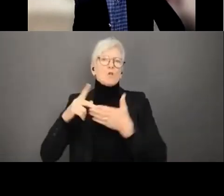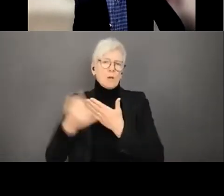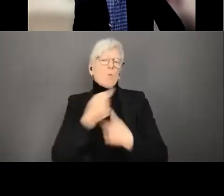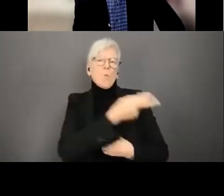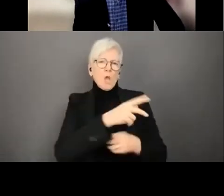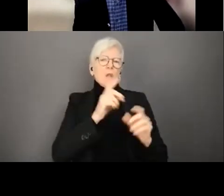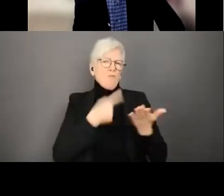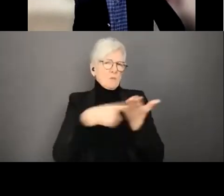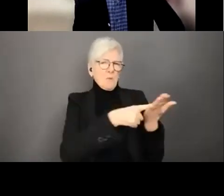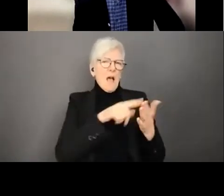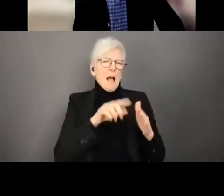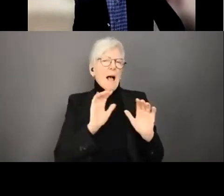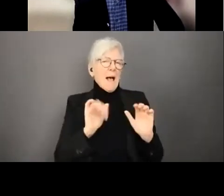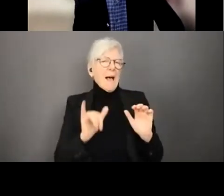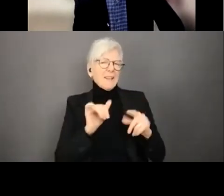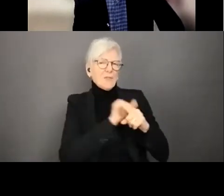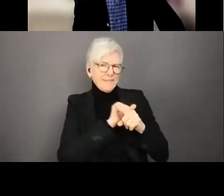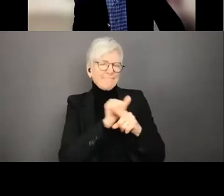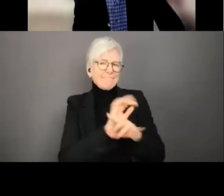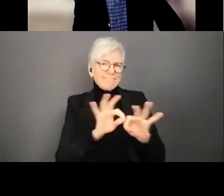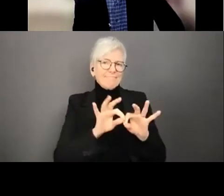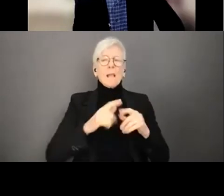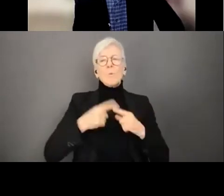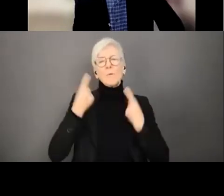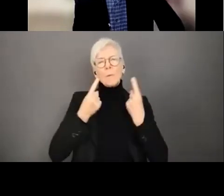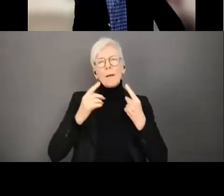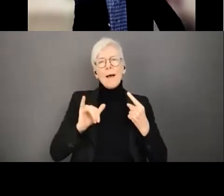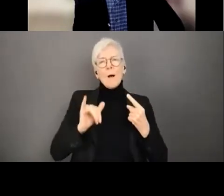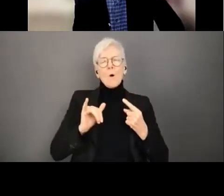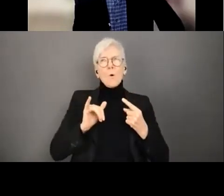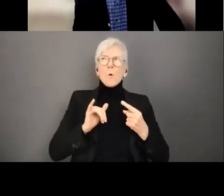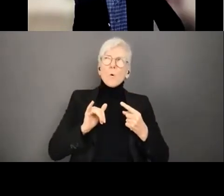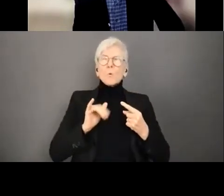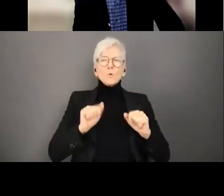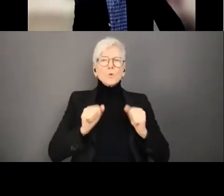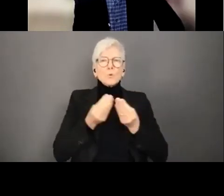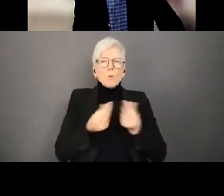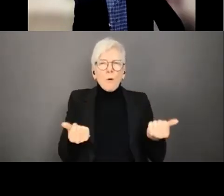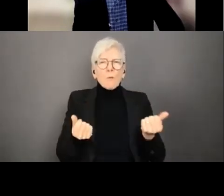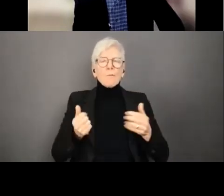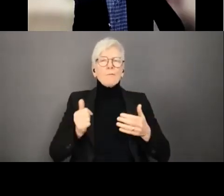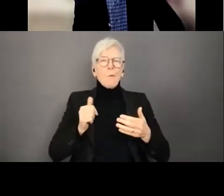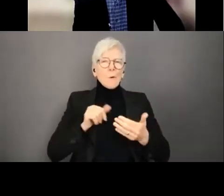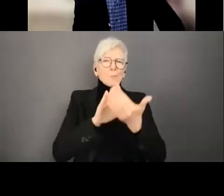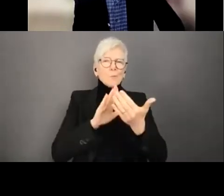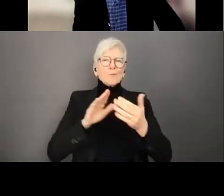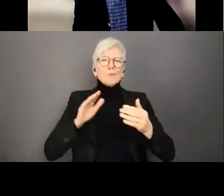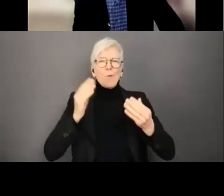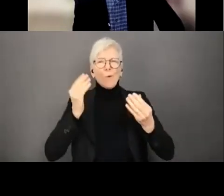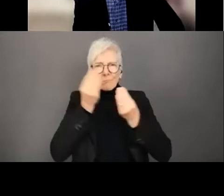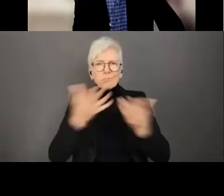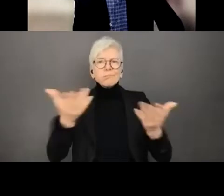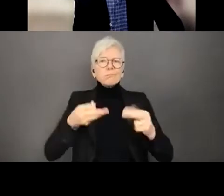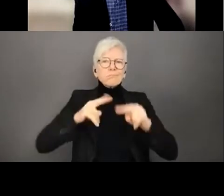all had conversations about the movement to address ageism. And in a way, we like to say that it's kind of